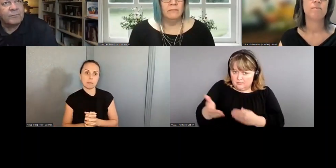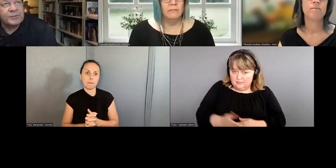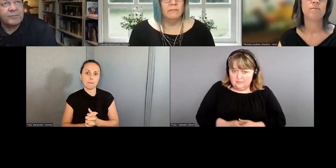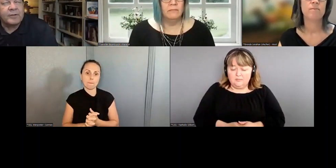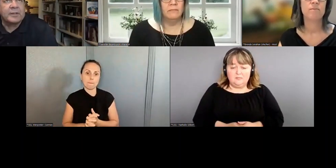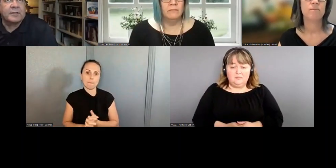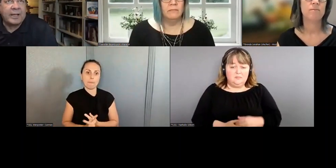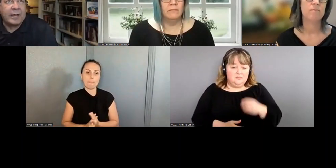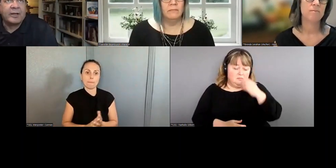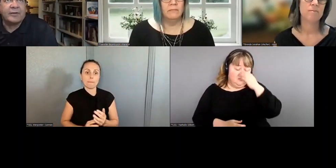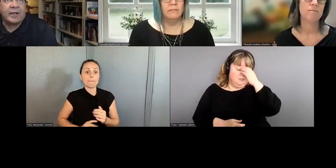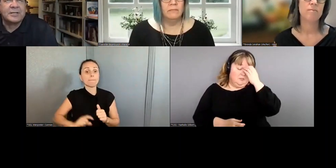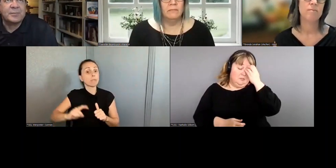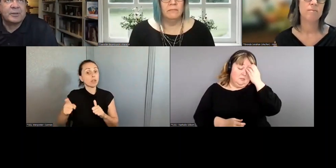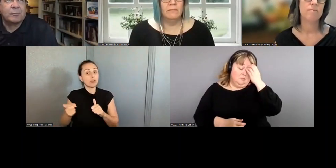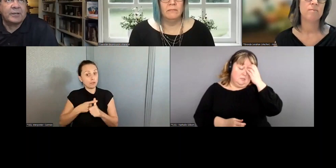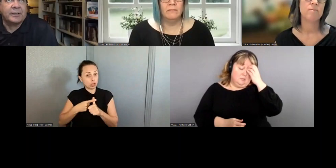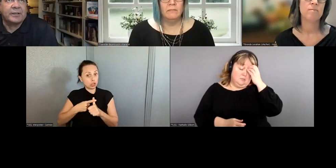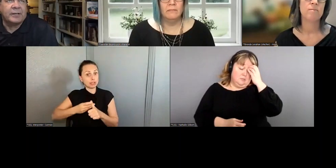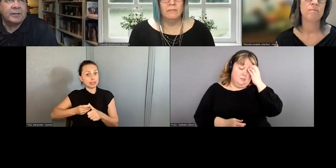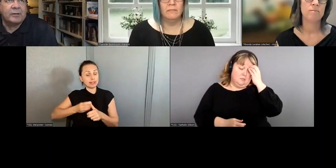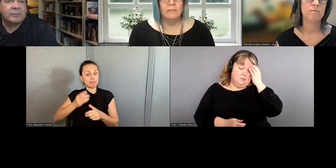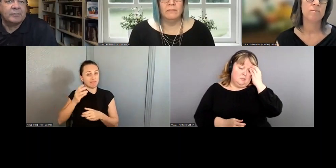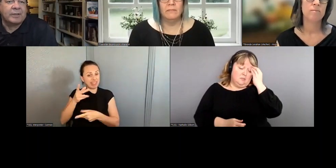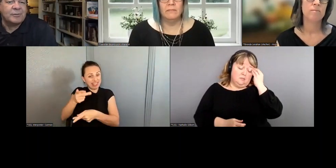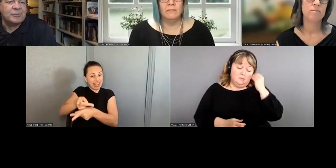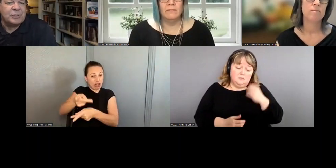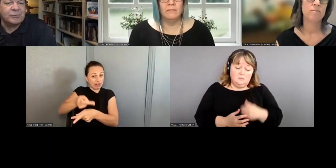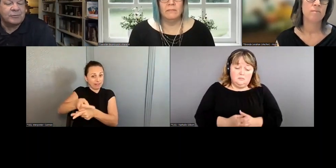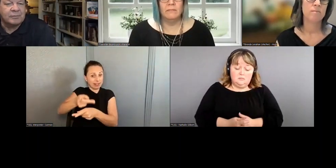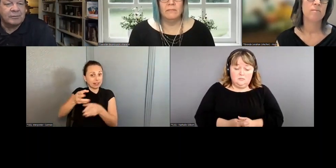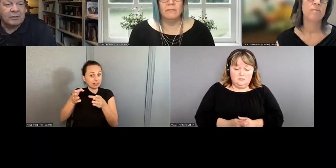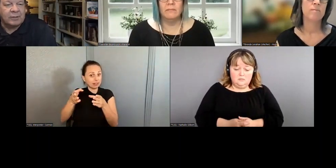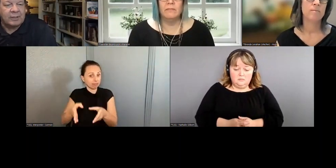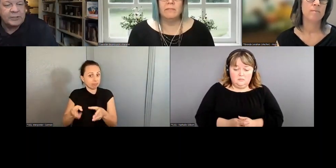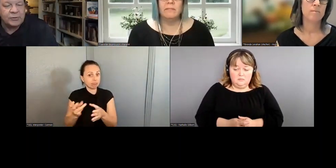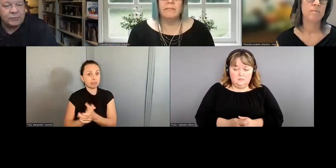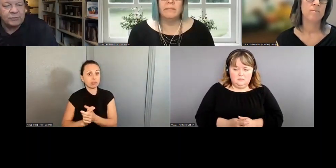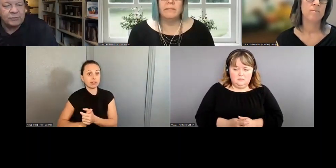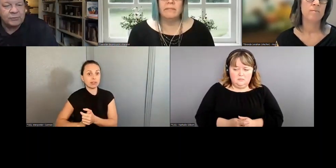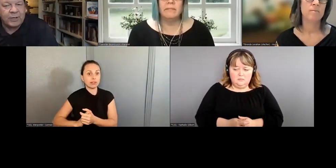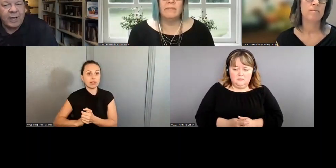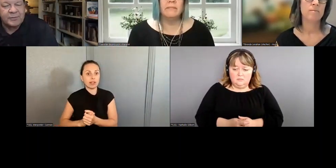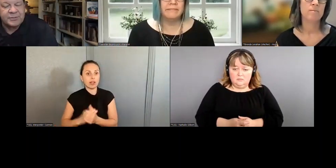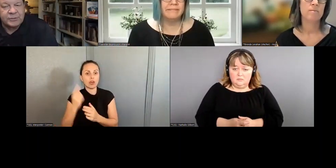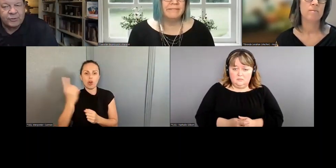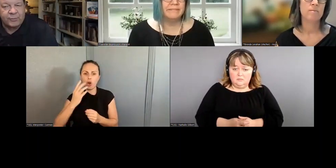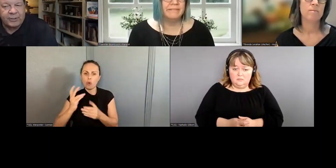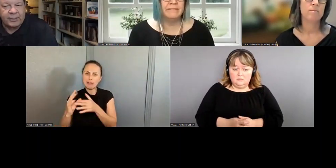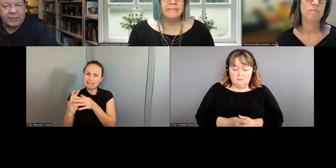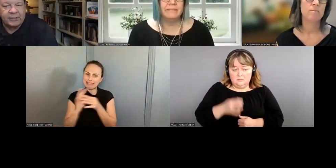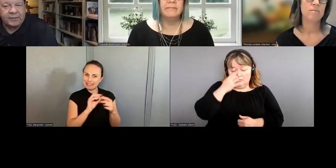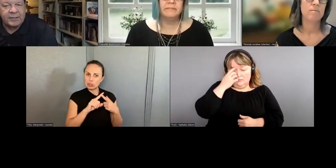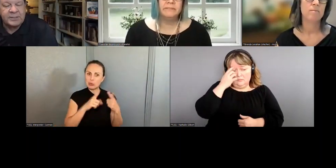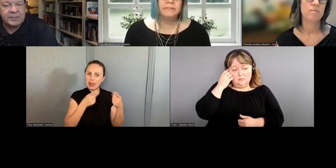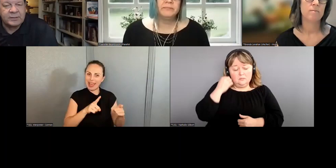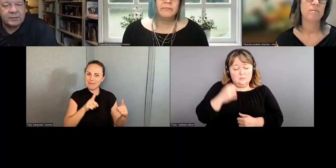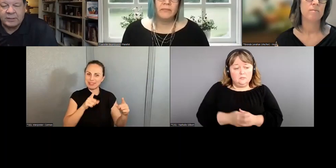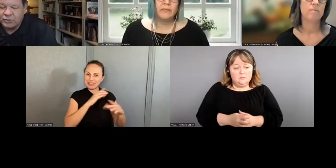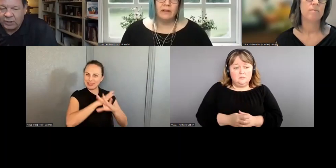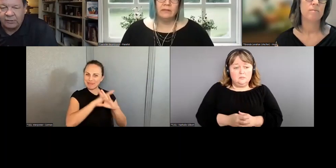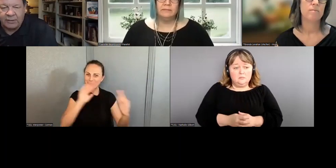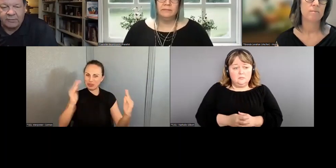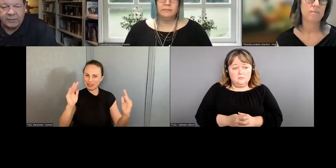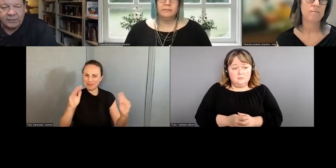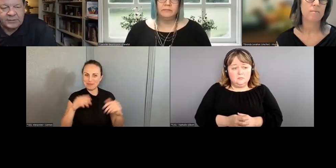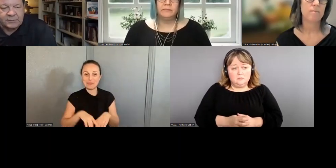first of all, the caregiving aspect, what I continue linked to what happens in Germany, and there's in general